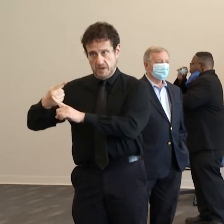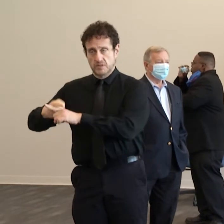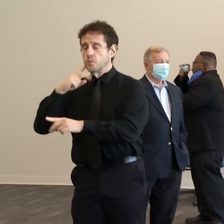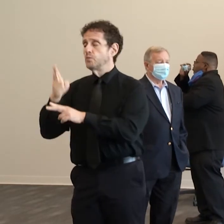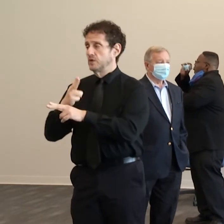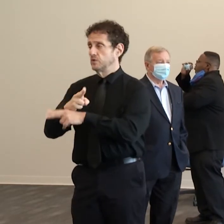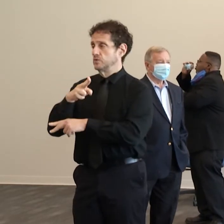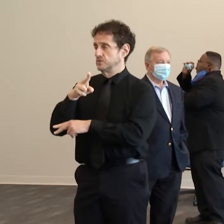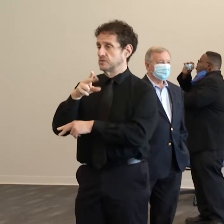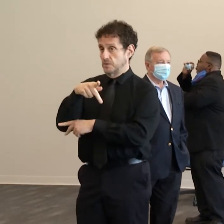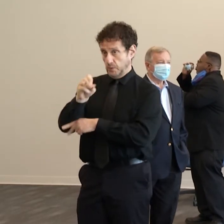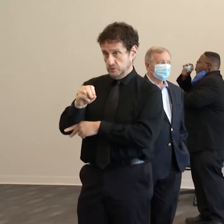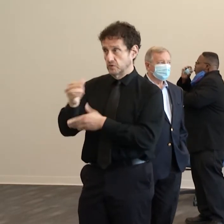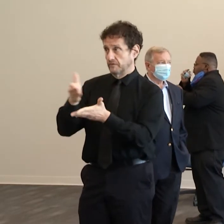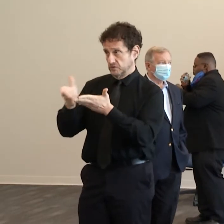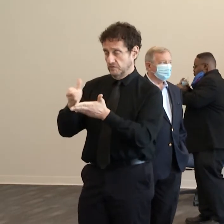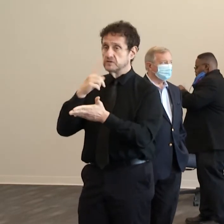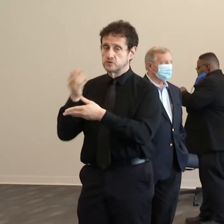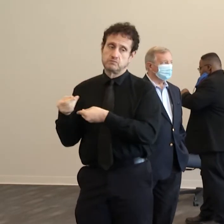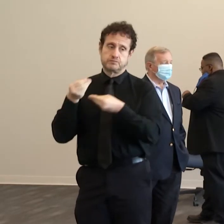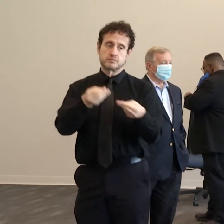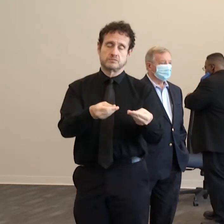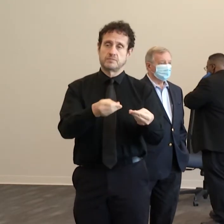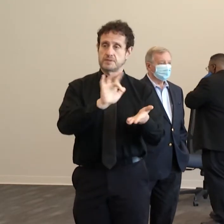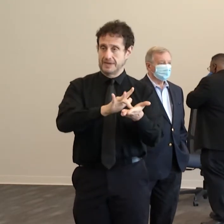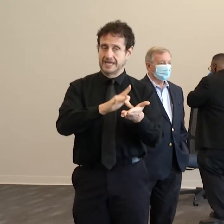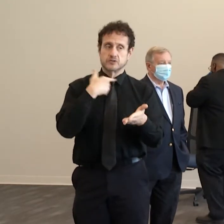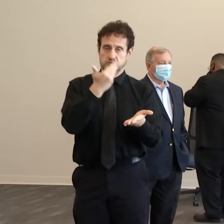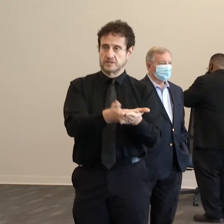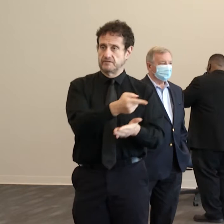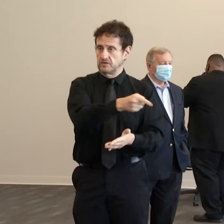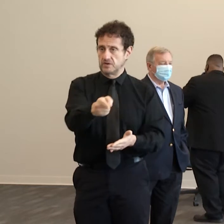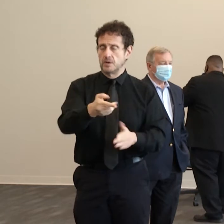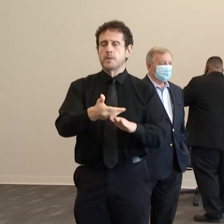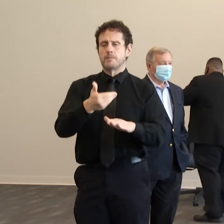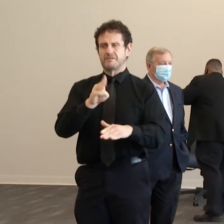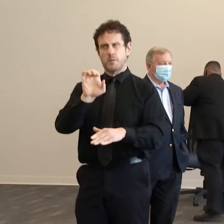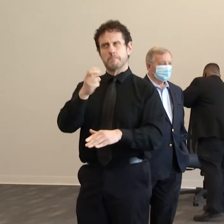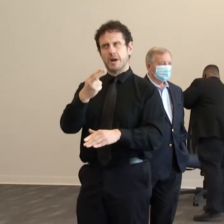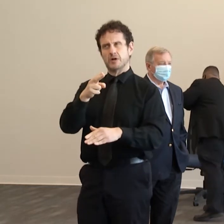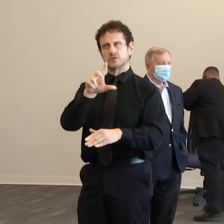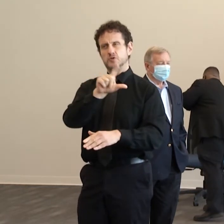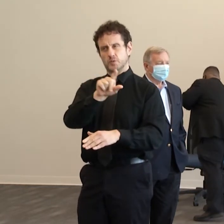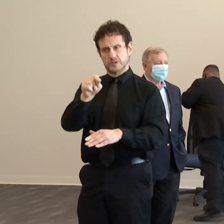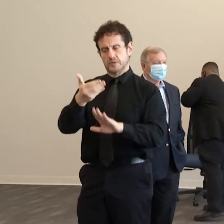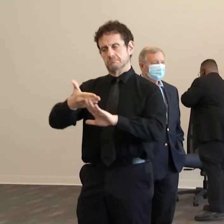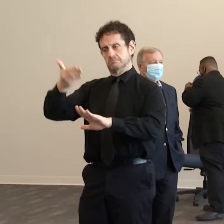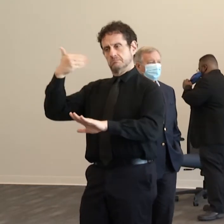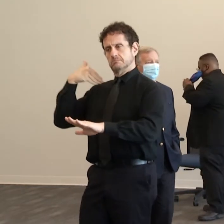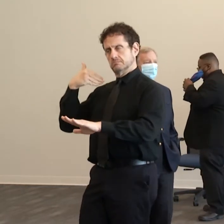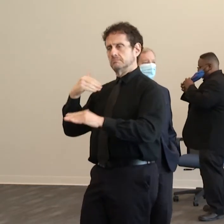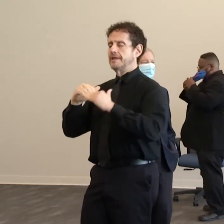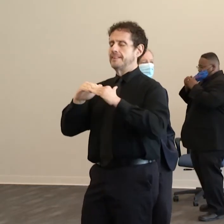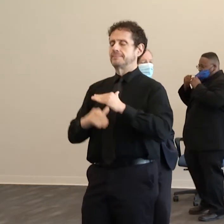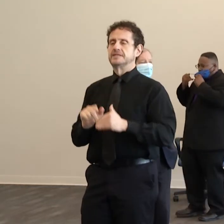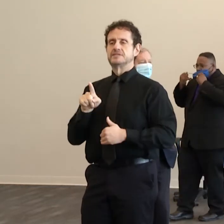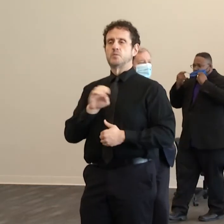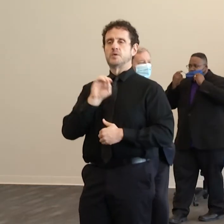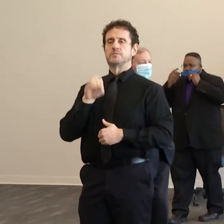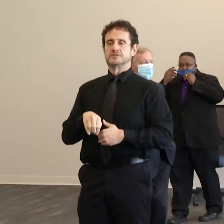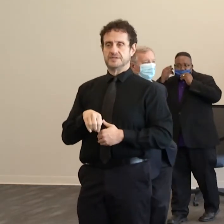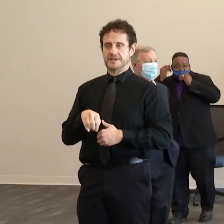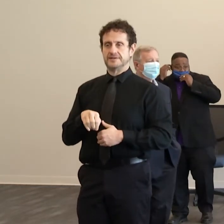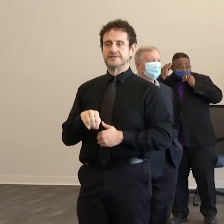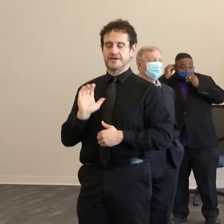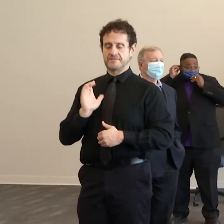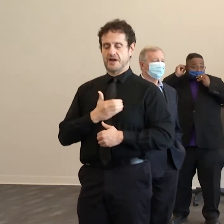medications. Prior to March 2020, less than 1% of our Cook County